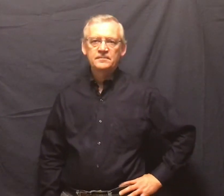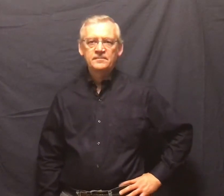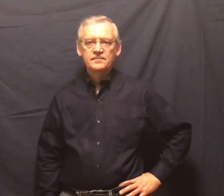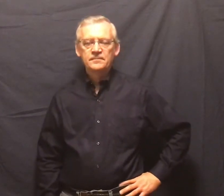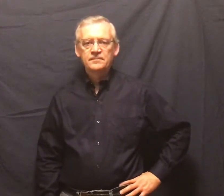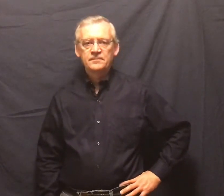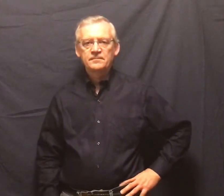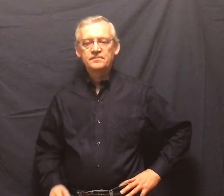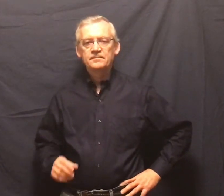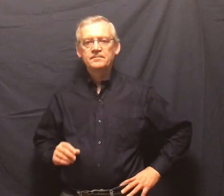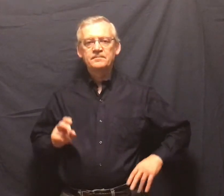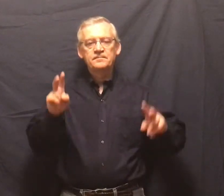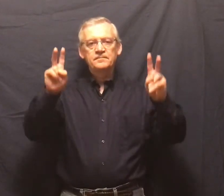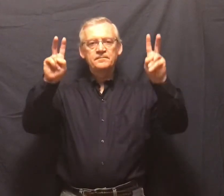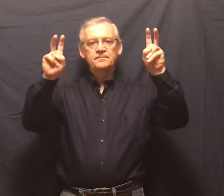of Mice and Men.